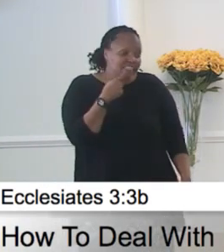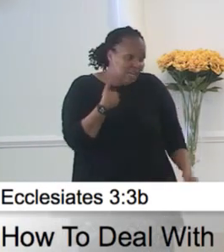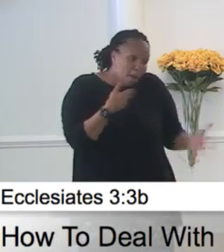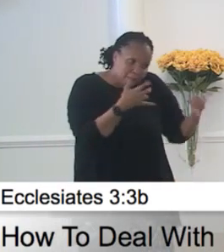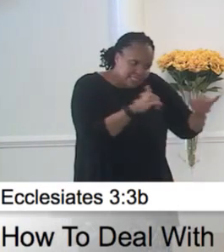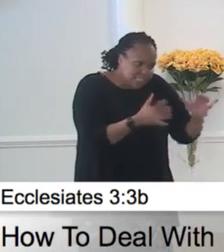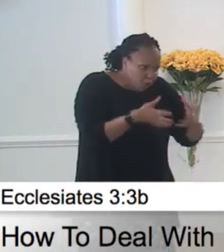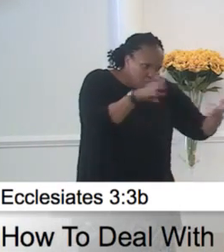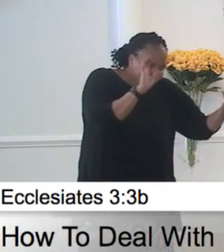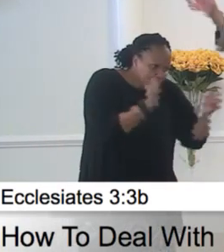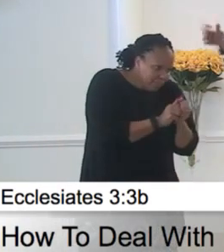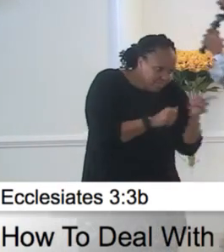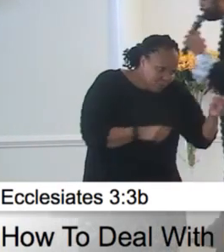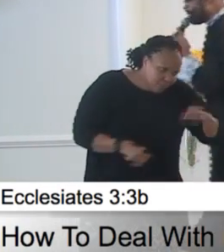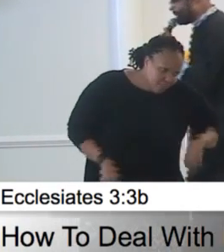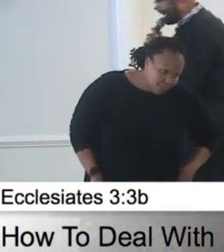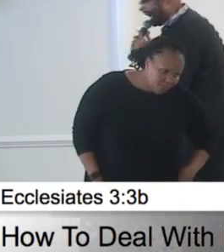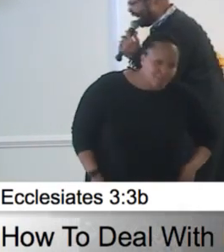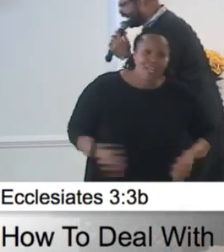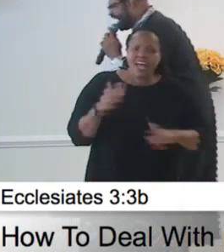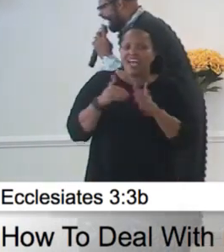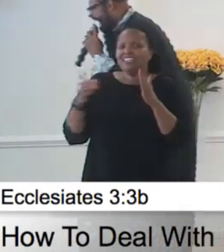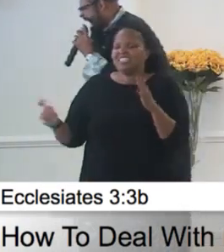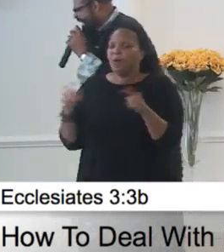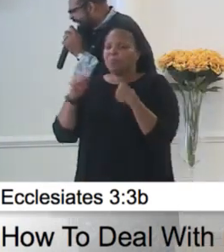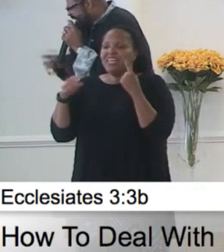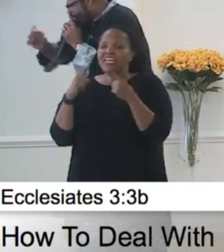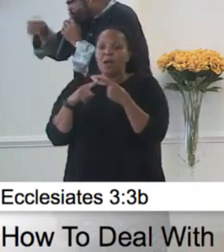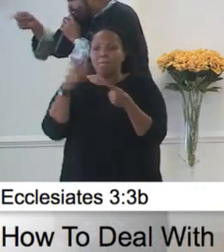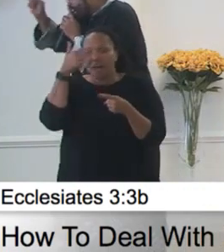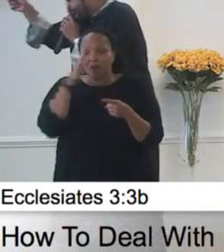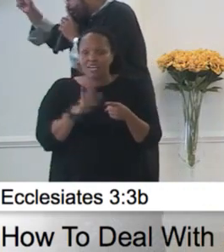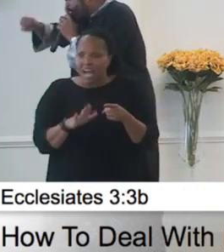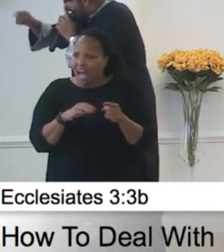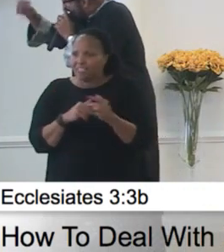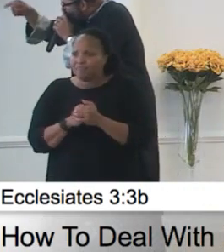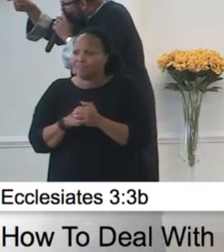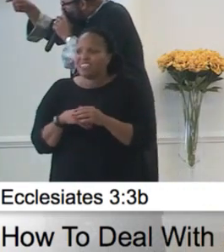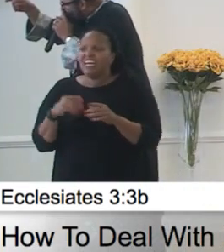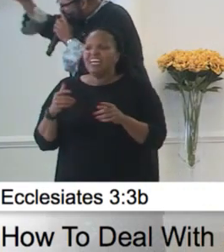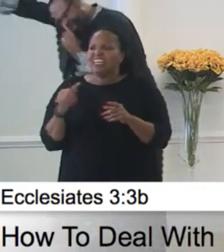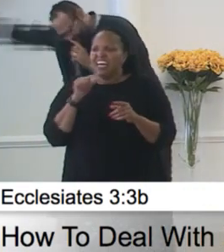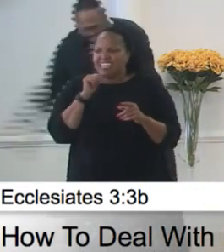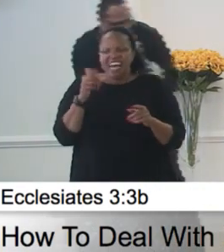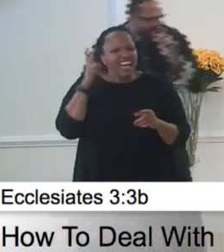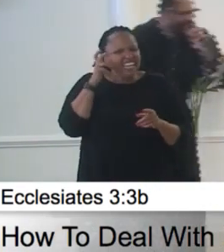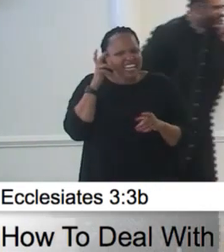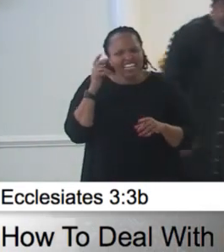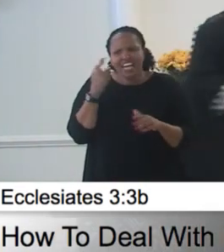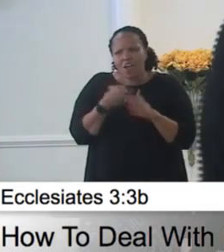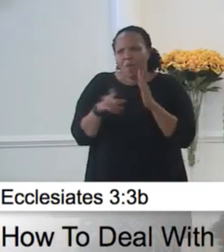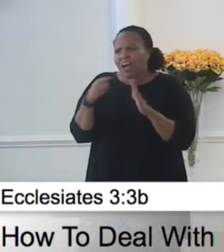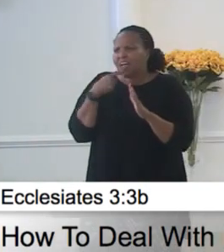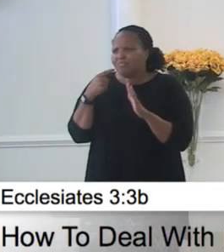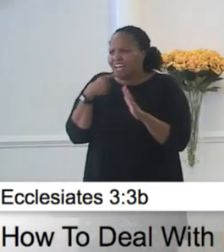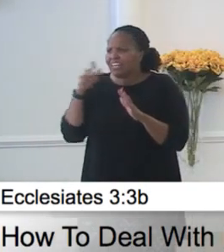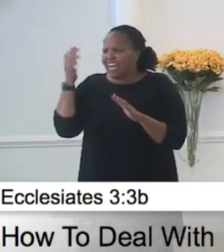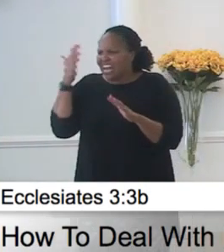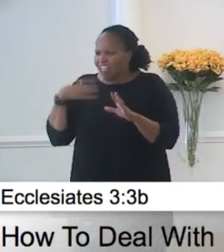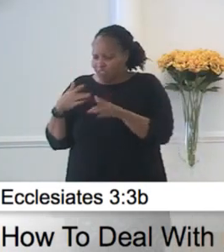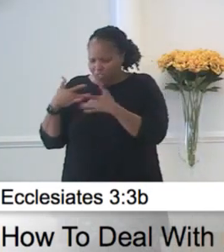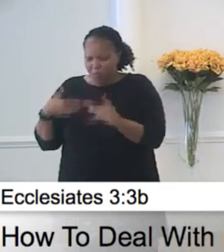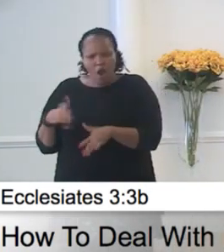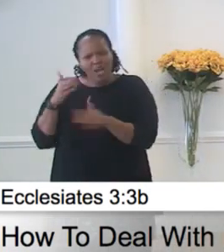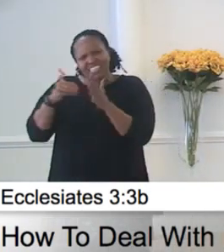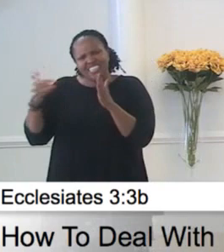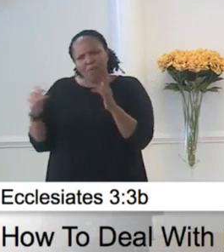you. Oh, it's something about God that he don't really hear what I, you know, it's something about